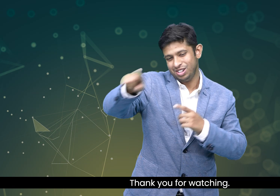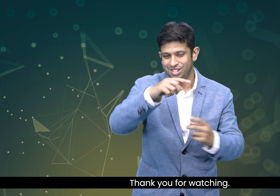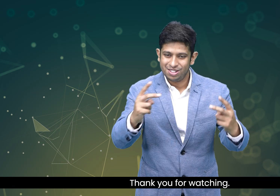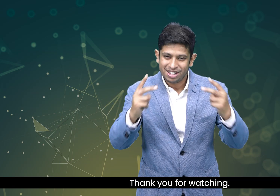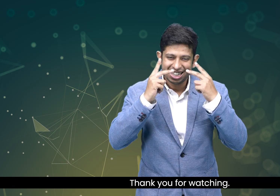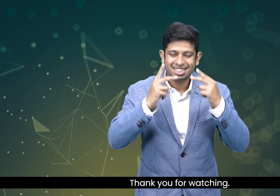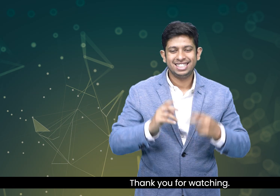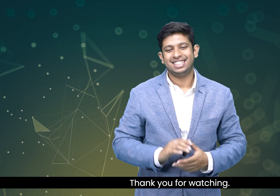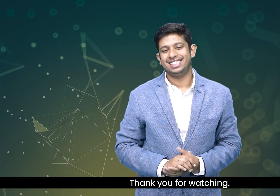watching.